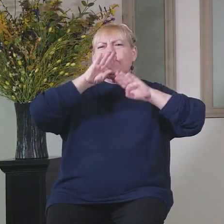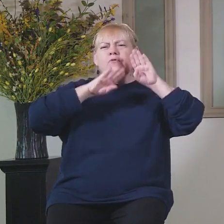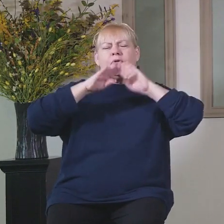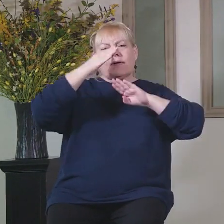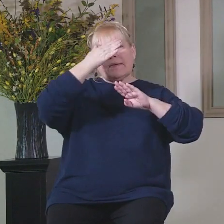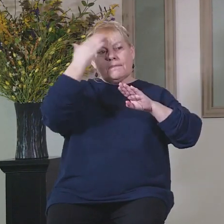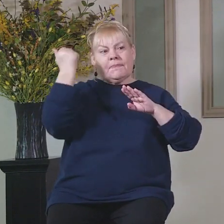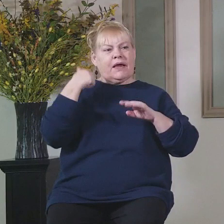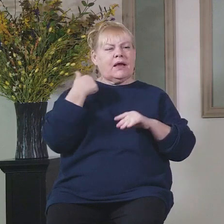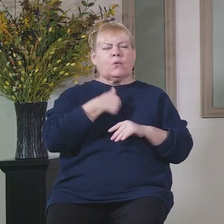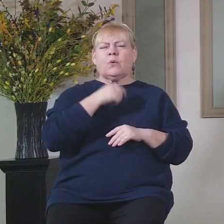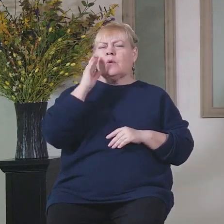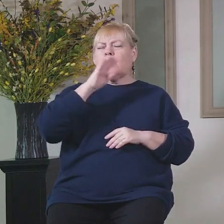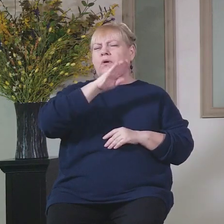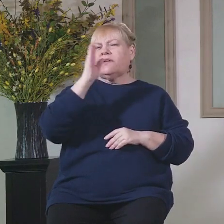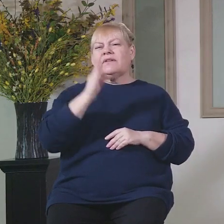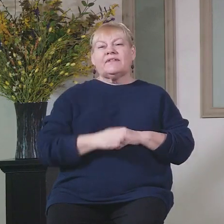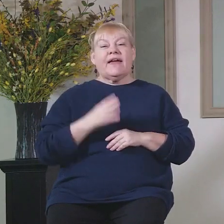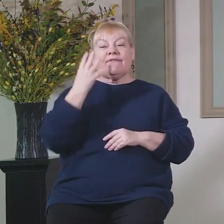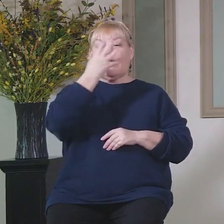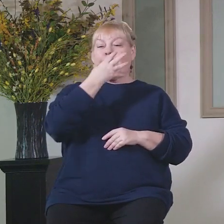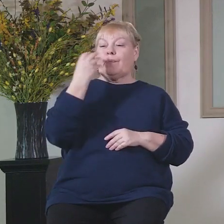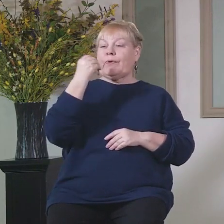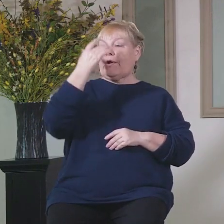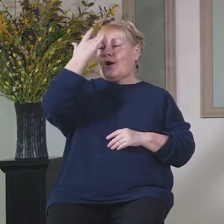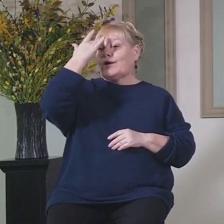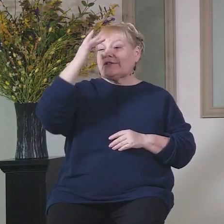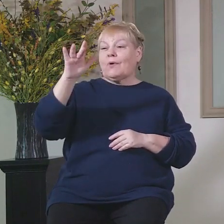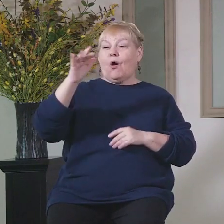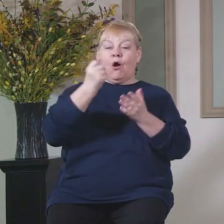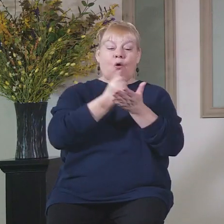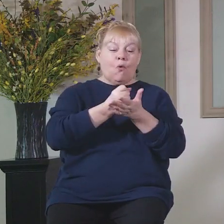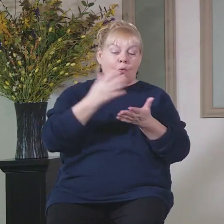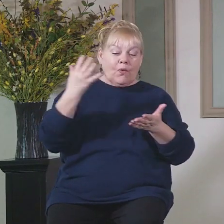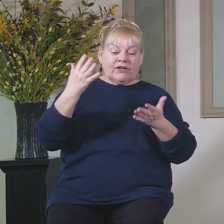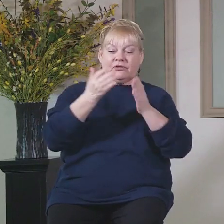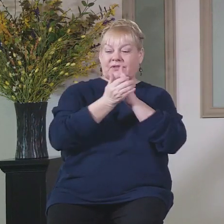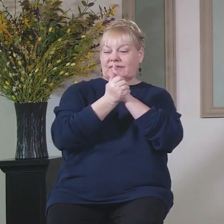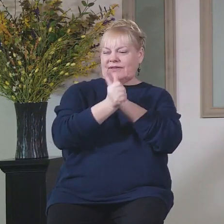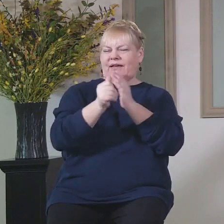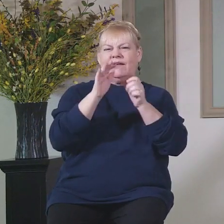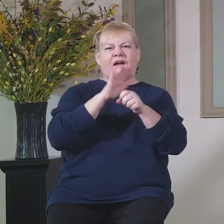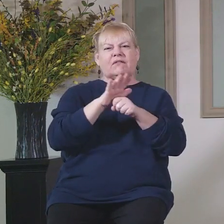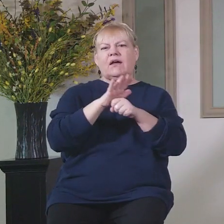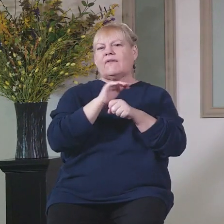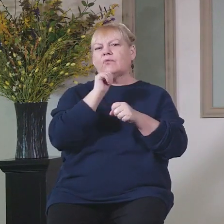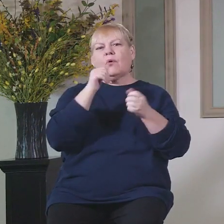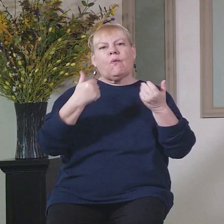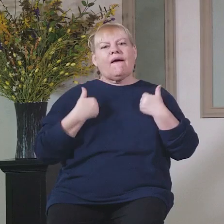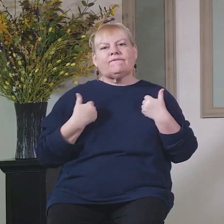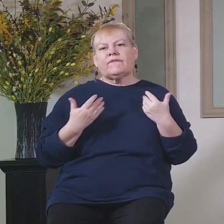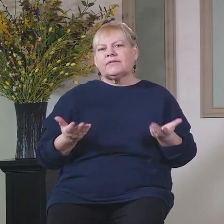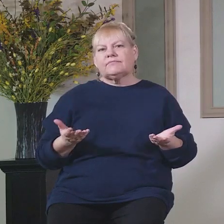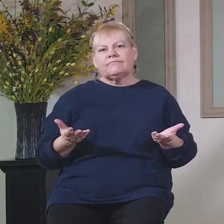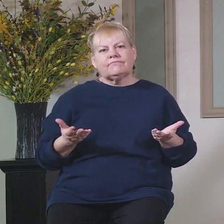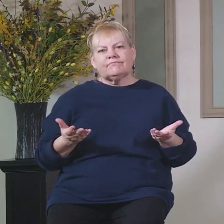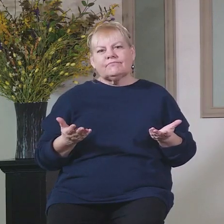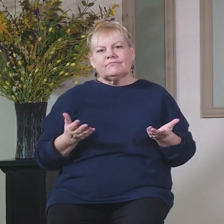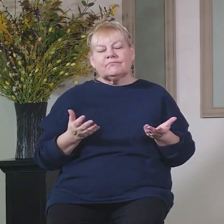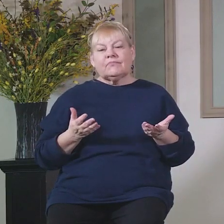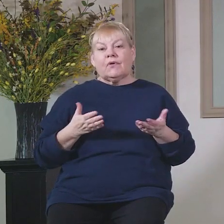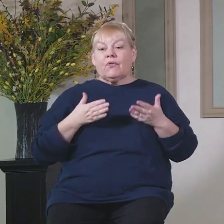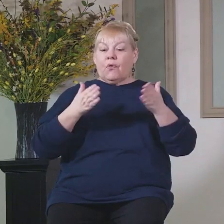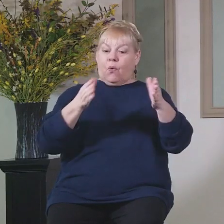let's face it, we're never going to be pretty enough or smart enough or rich enough or talented enough. The way